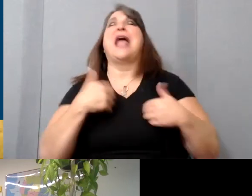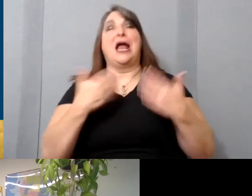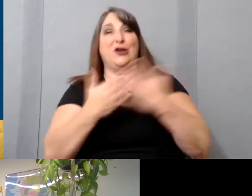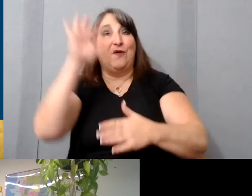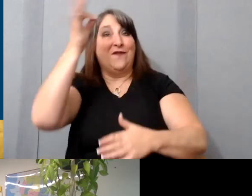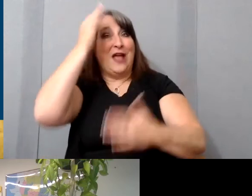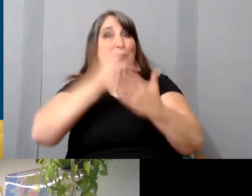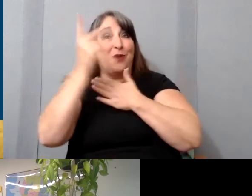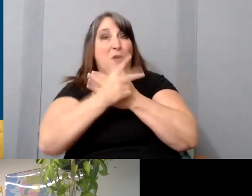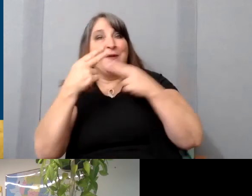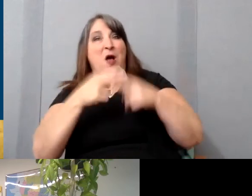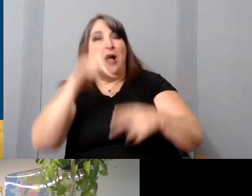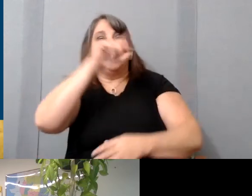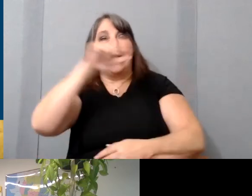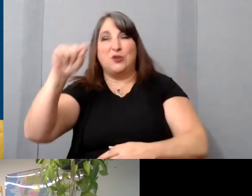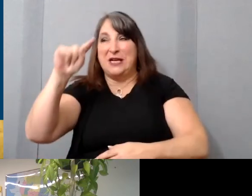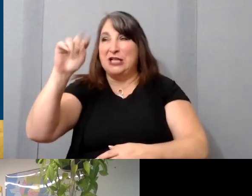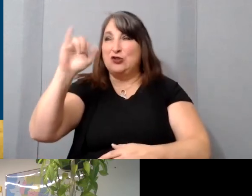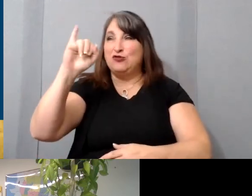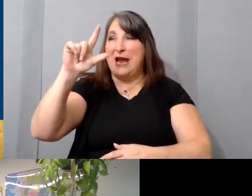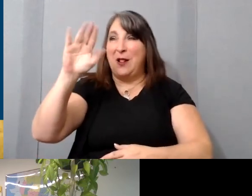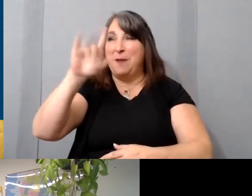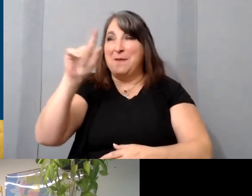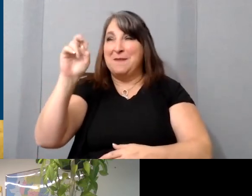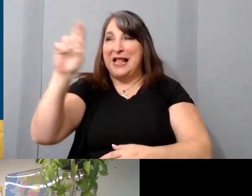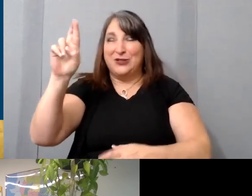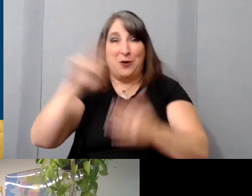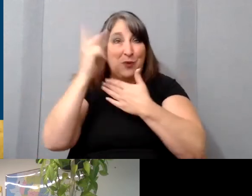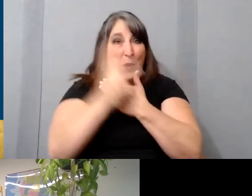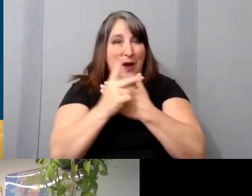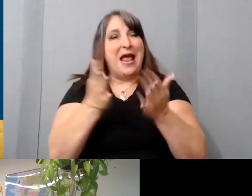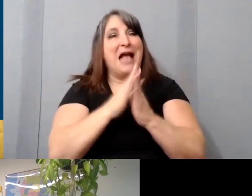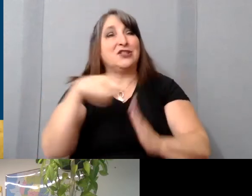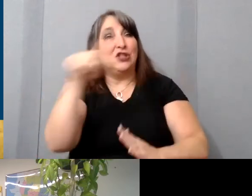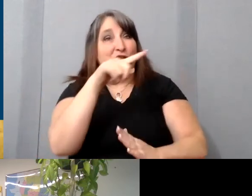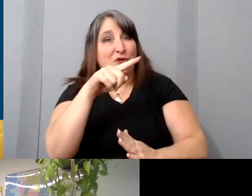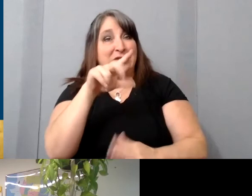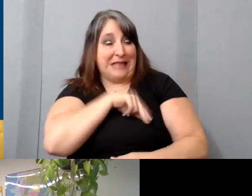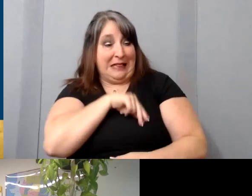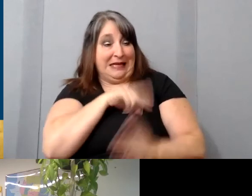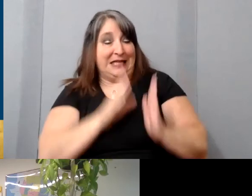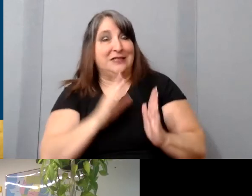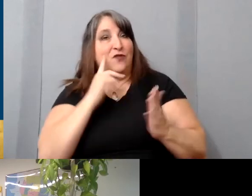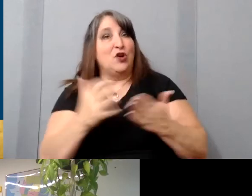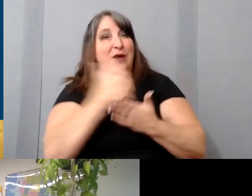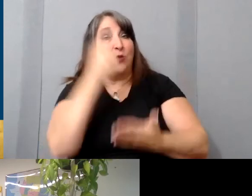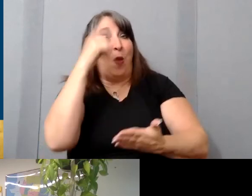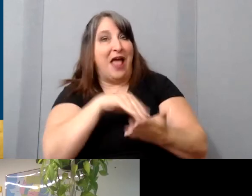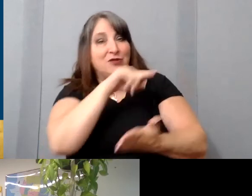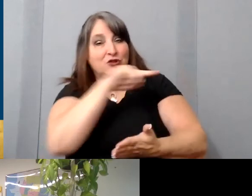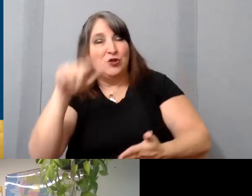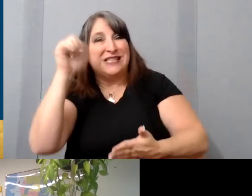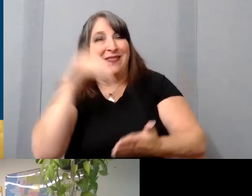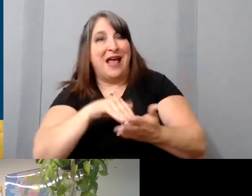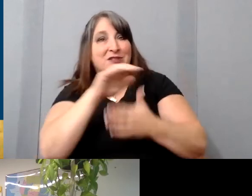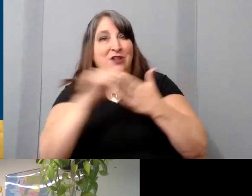called the 2020 Trailraiser Program. This program asks you, our delegates, to raise anywhere from $1,000 to $10,000